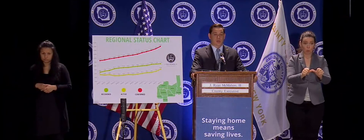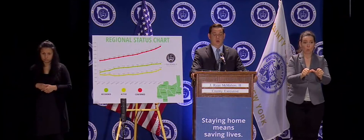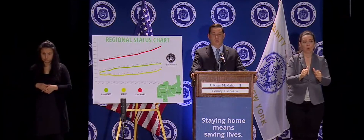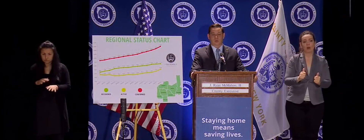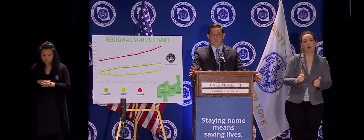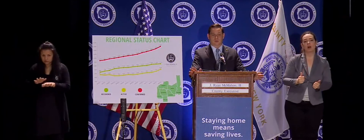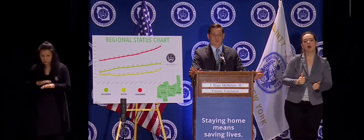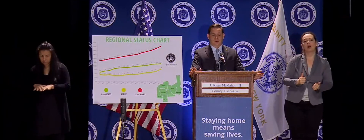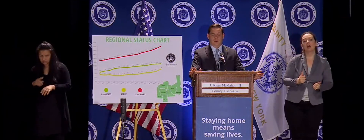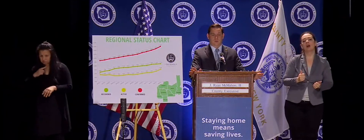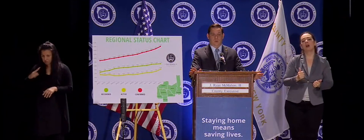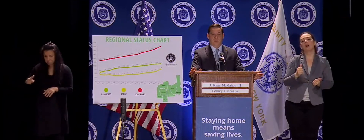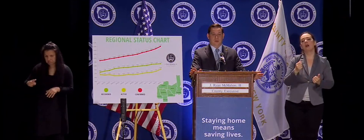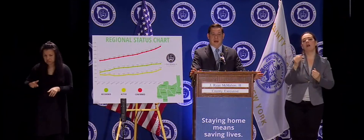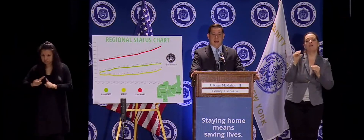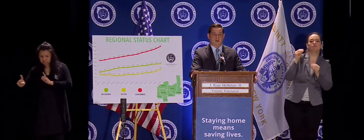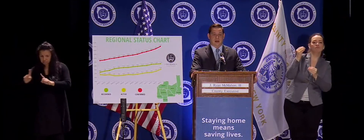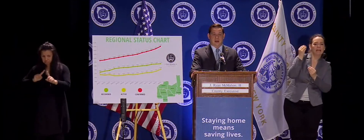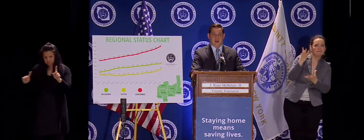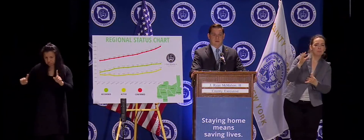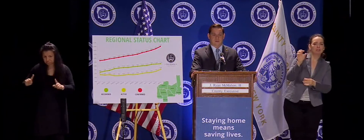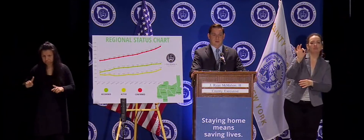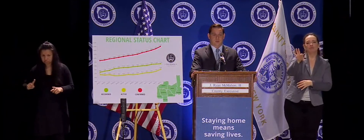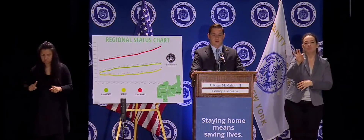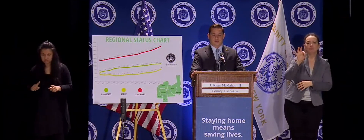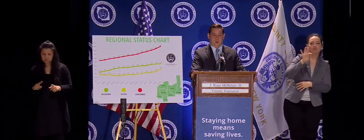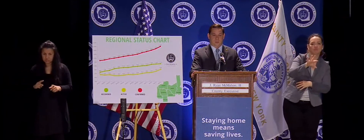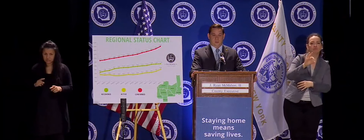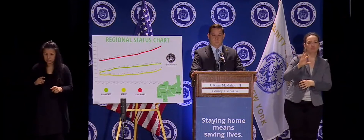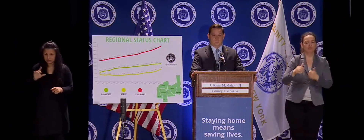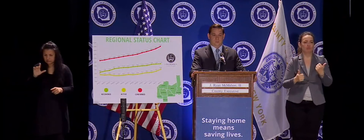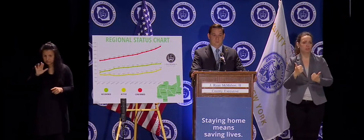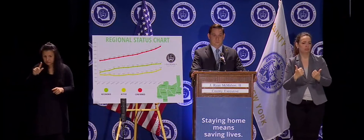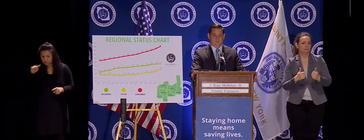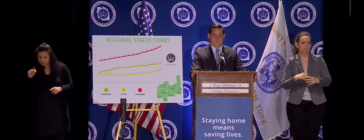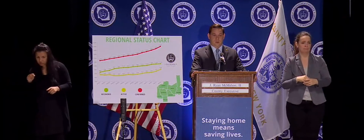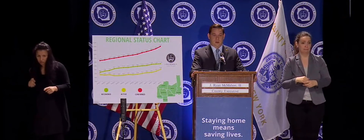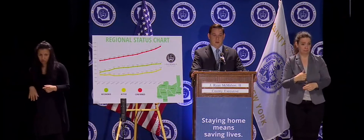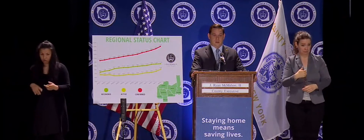So I do not have a police department.